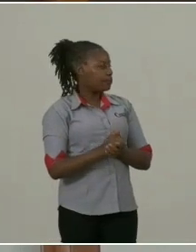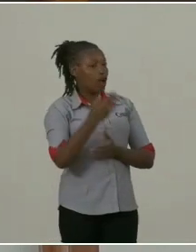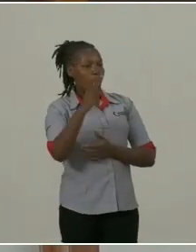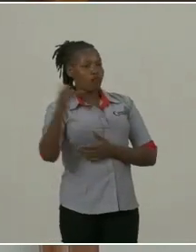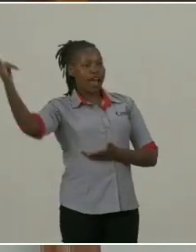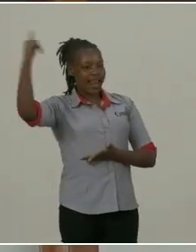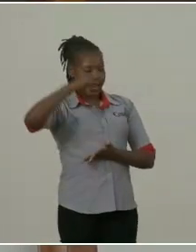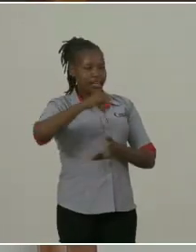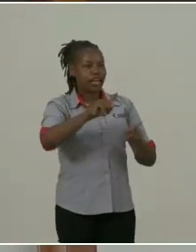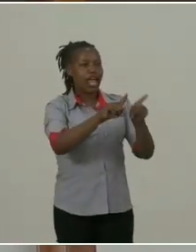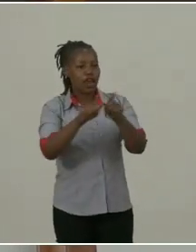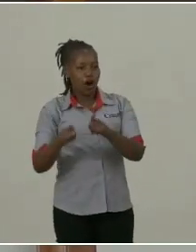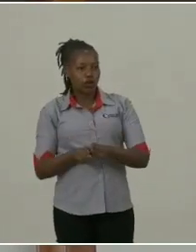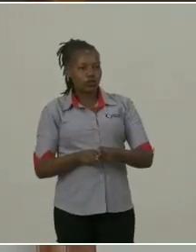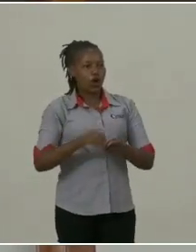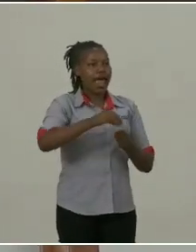invoice,